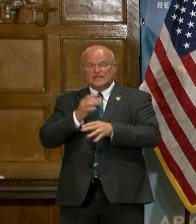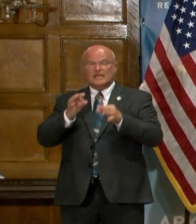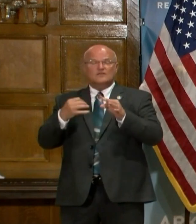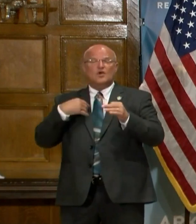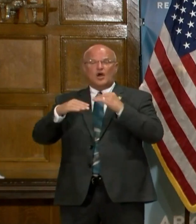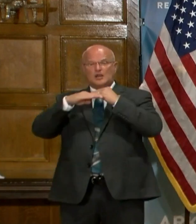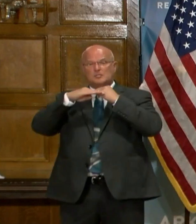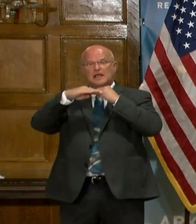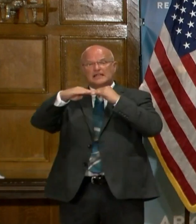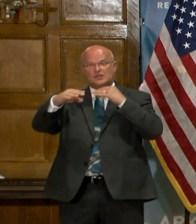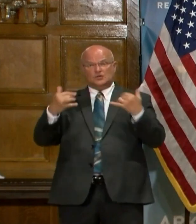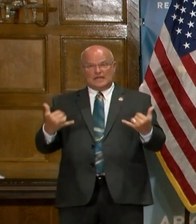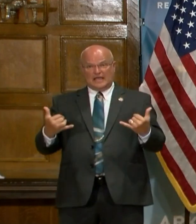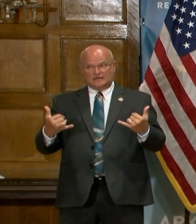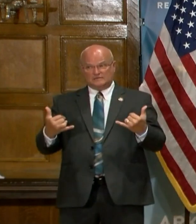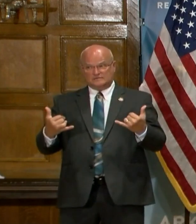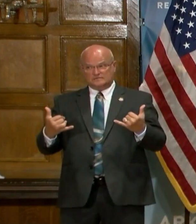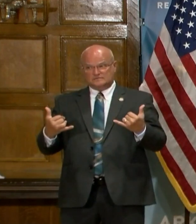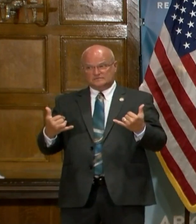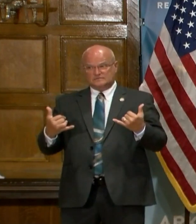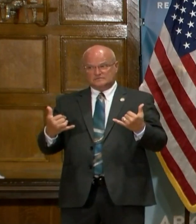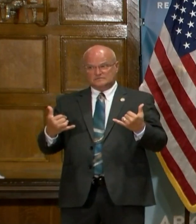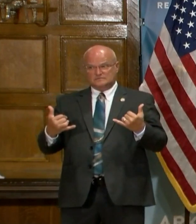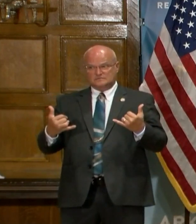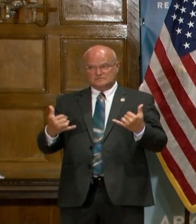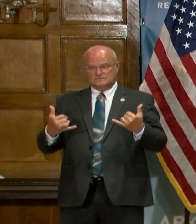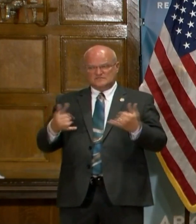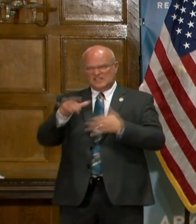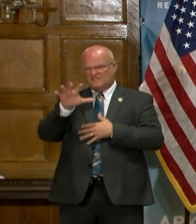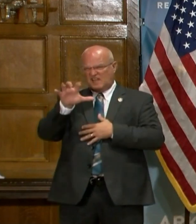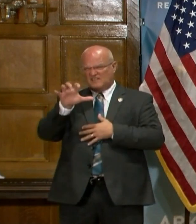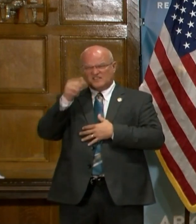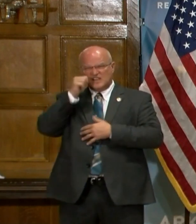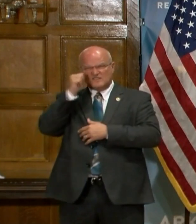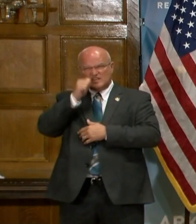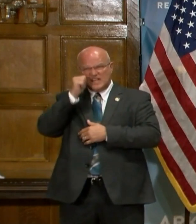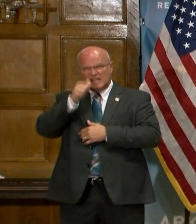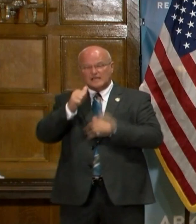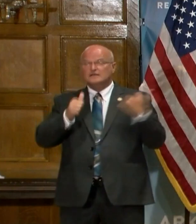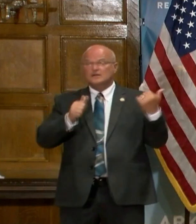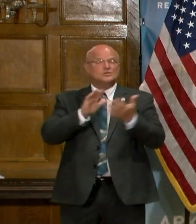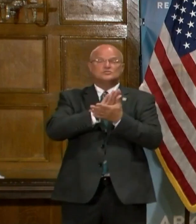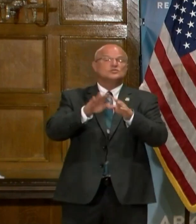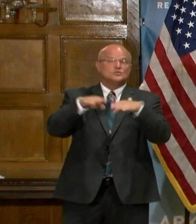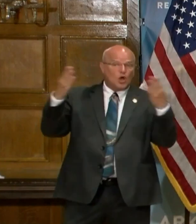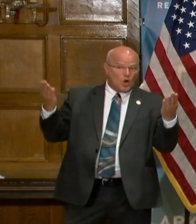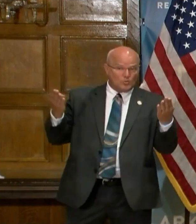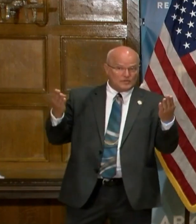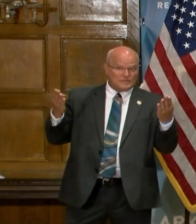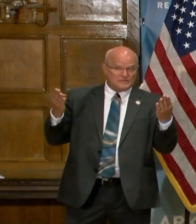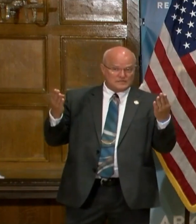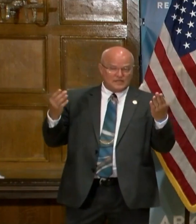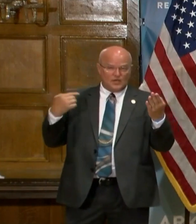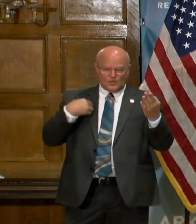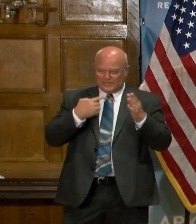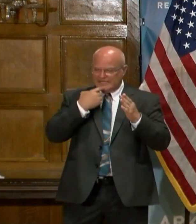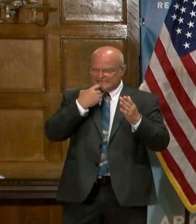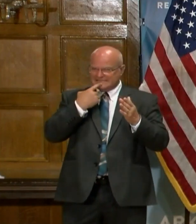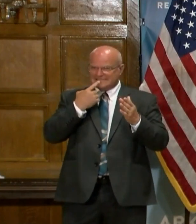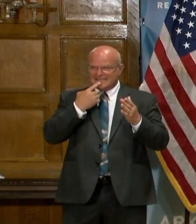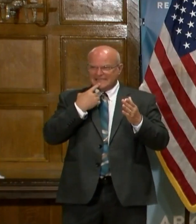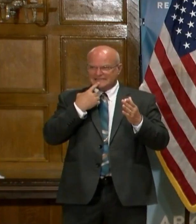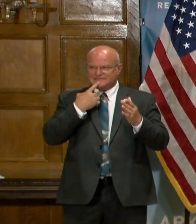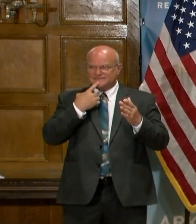If we're on a plateau now, if we stay at around 500 a day. Well, schools are going to open, as we